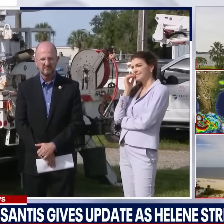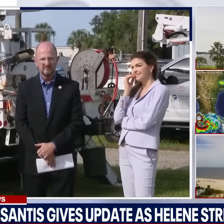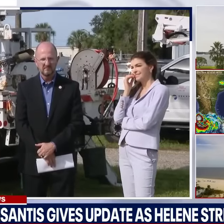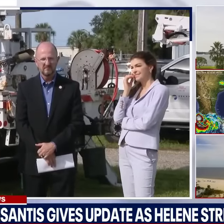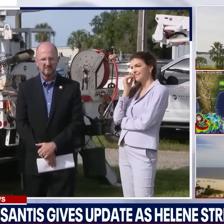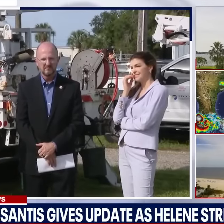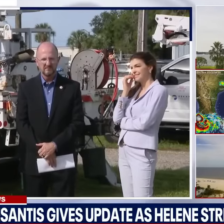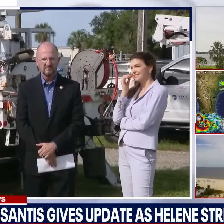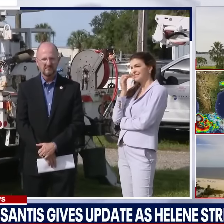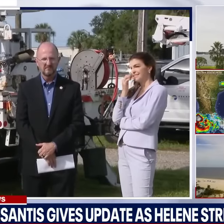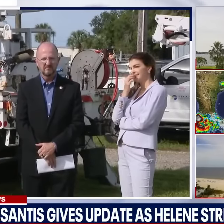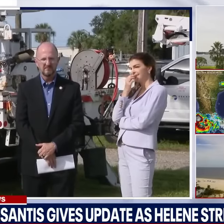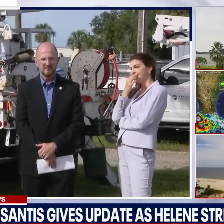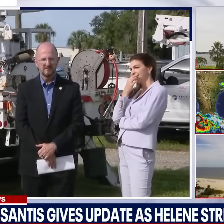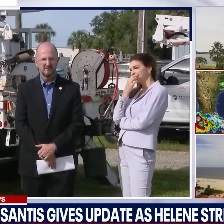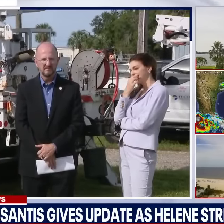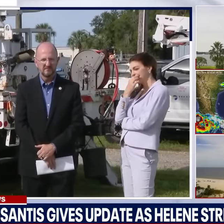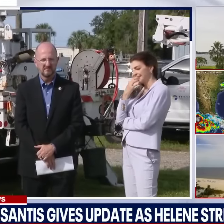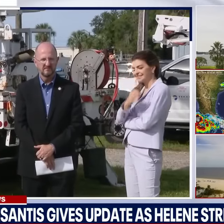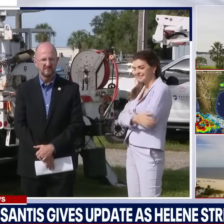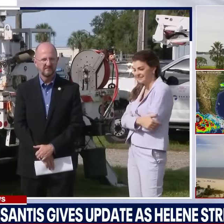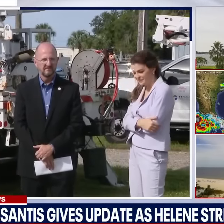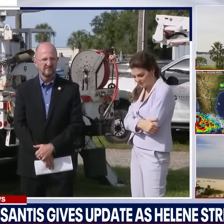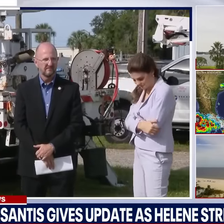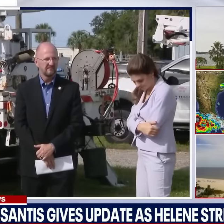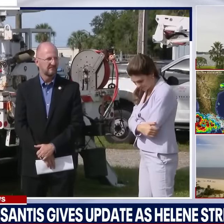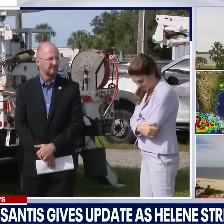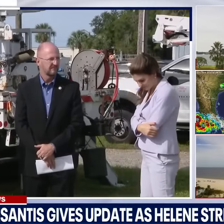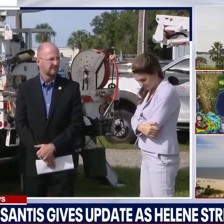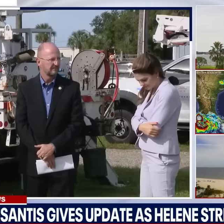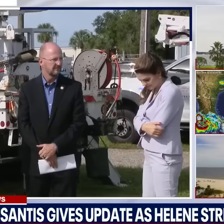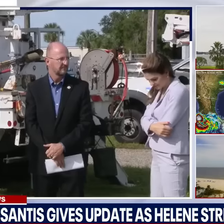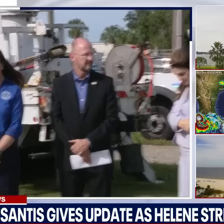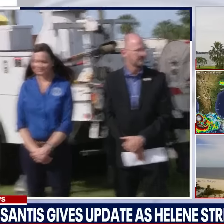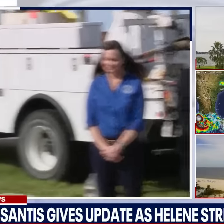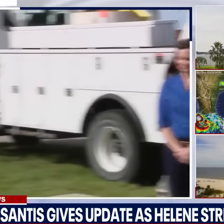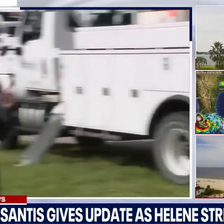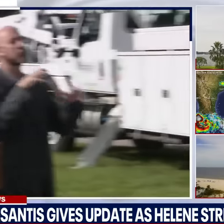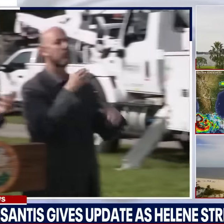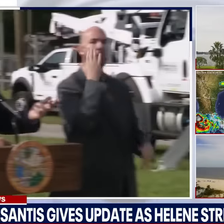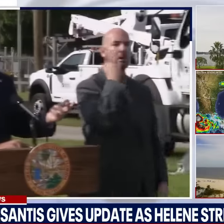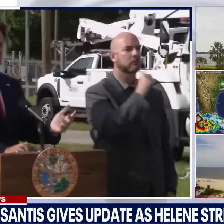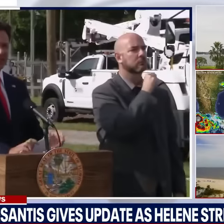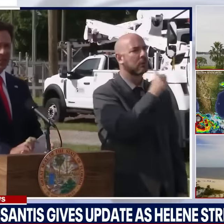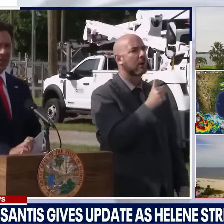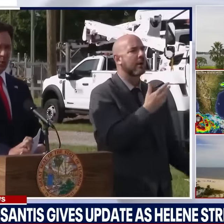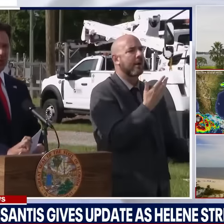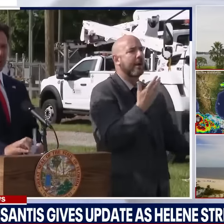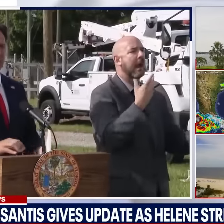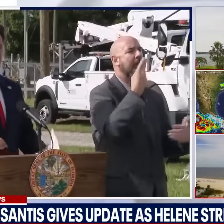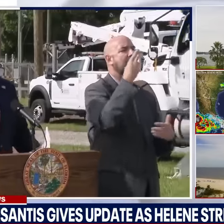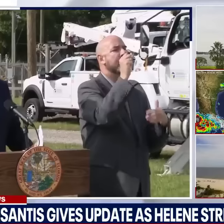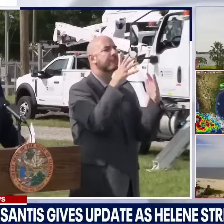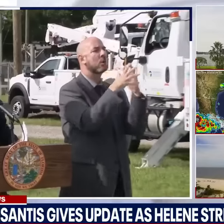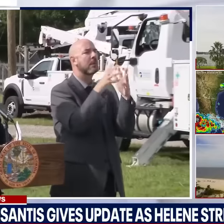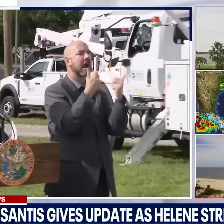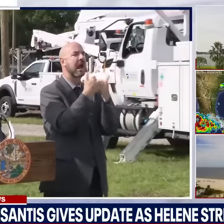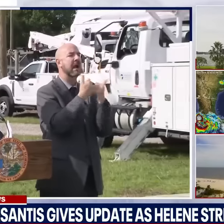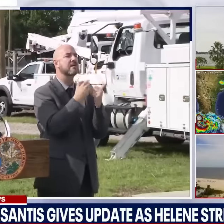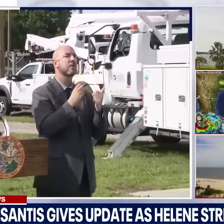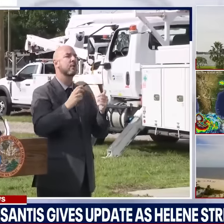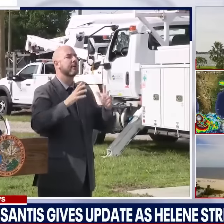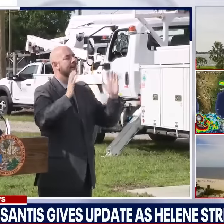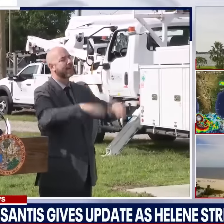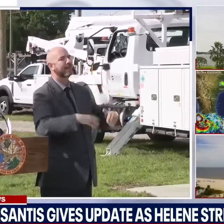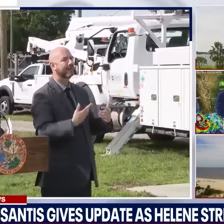figure out and talk, like go to a high school football game or do something instead of always being about storms. But nevertheless, we're very proud that so many